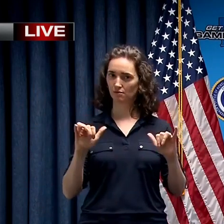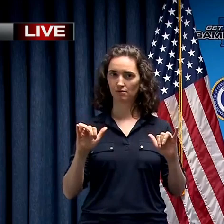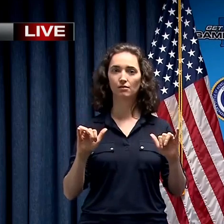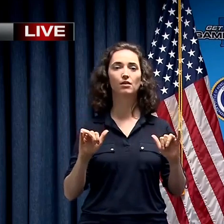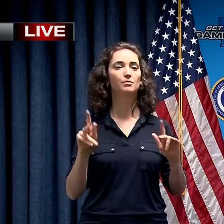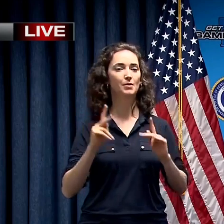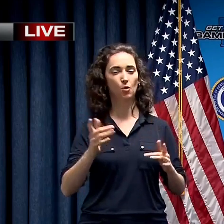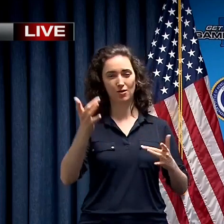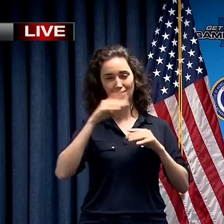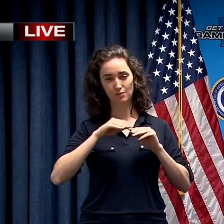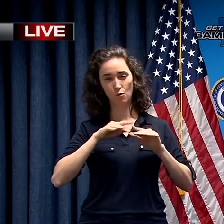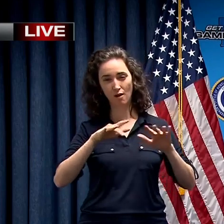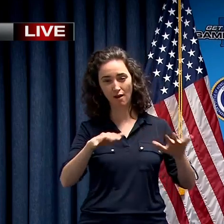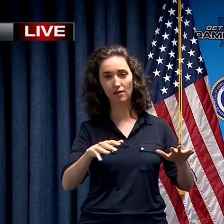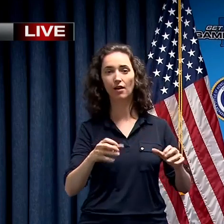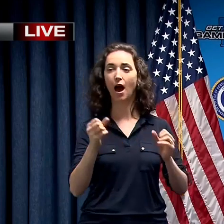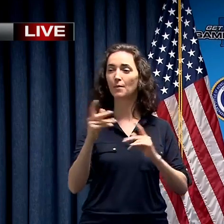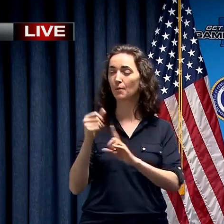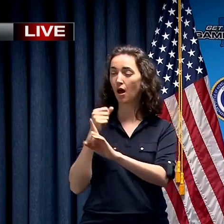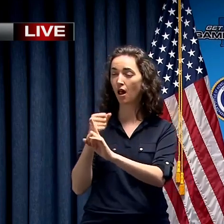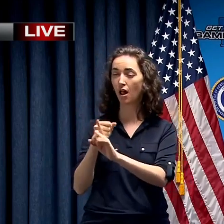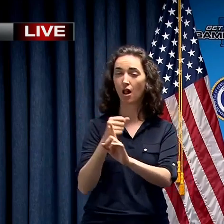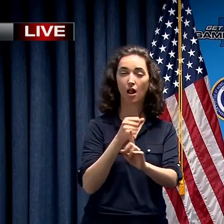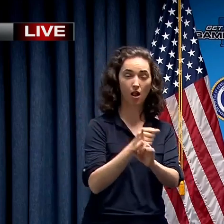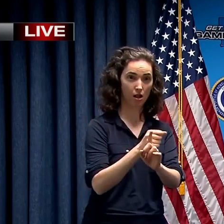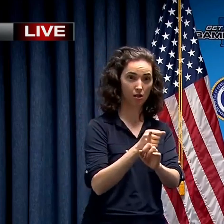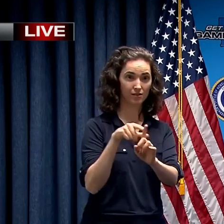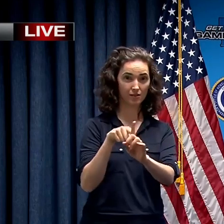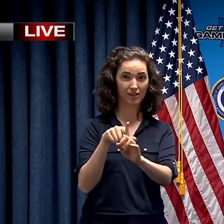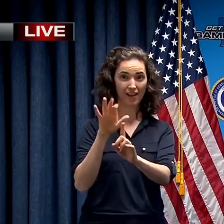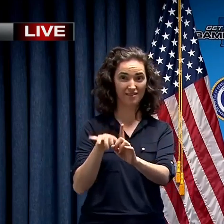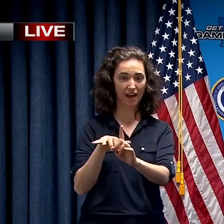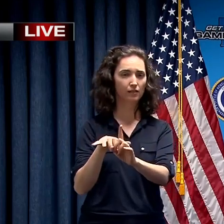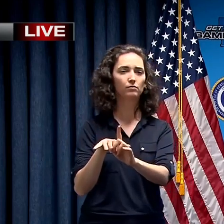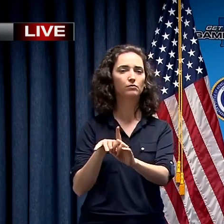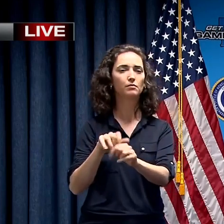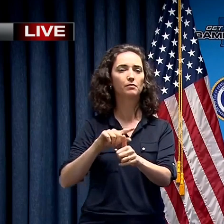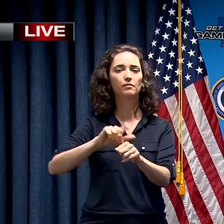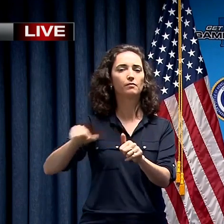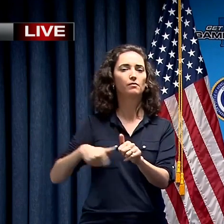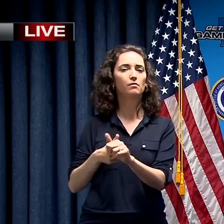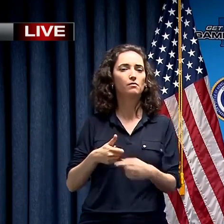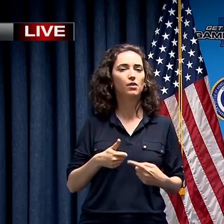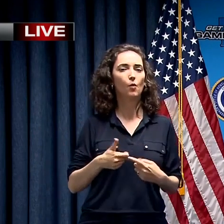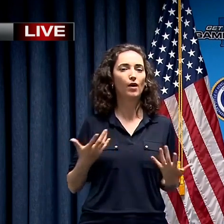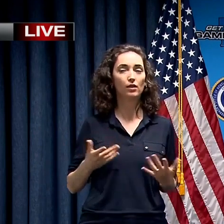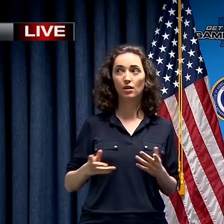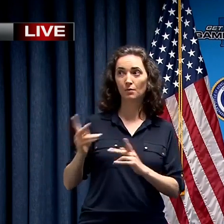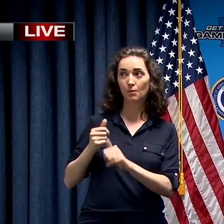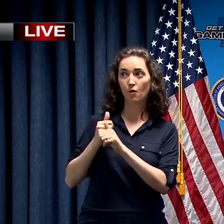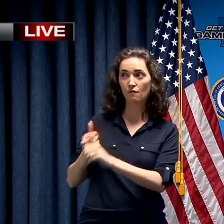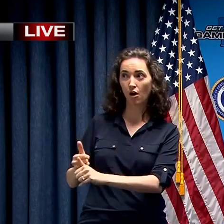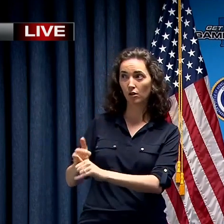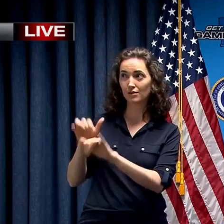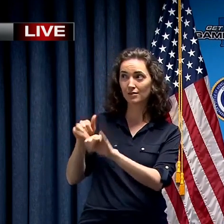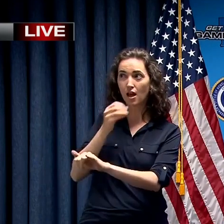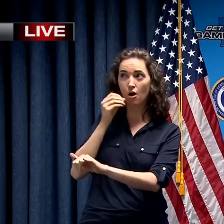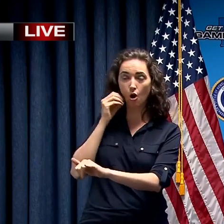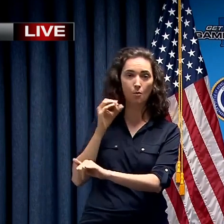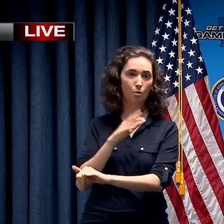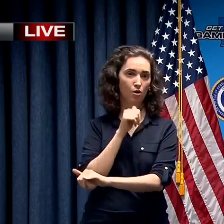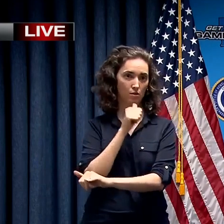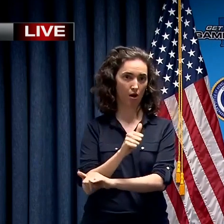will always depend upon the degree to which our people are complying with the stay-at-home order, with all